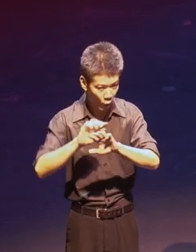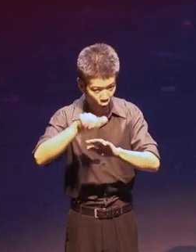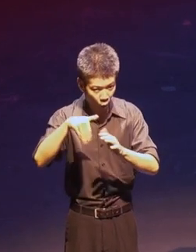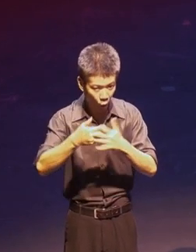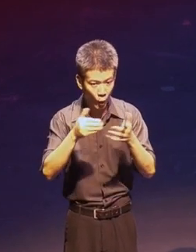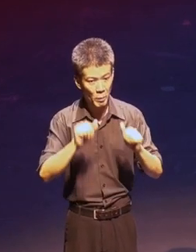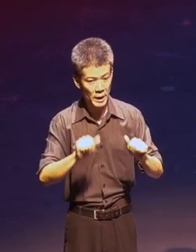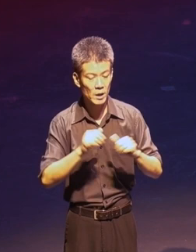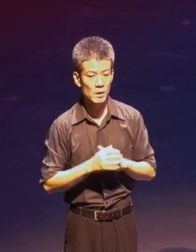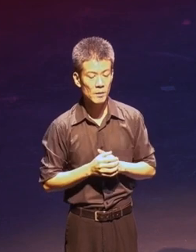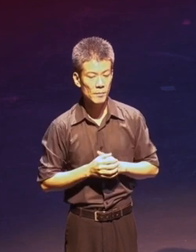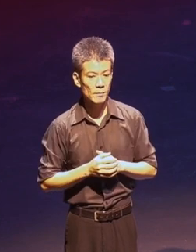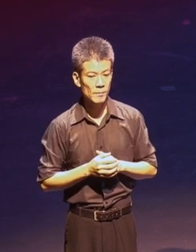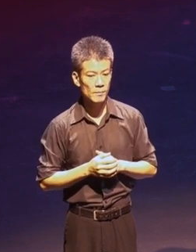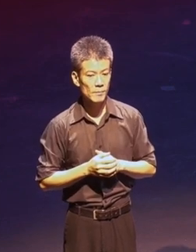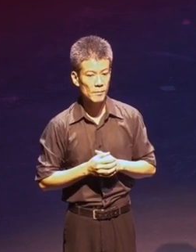all abilities.